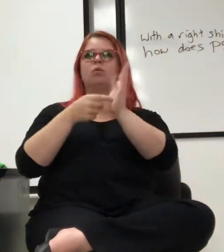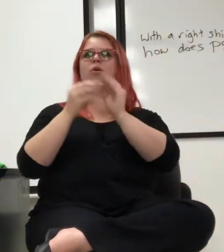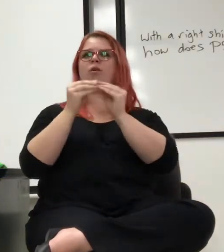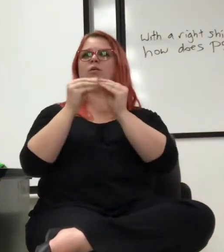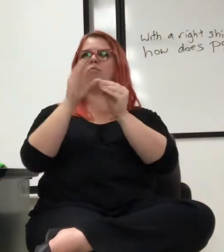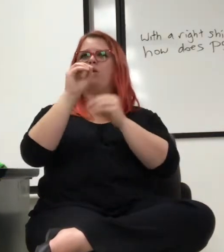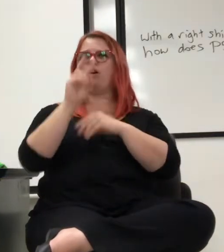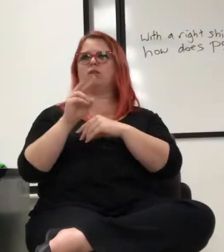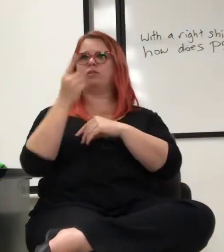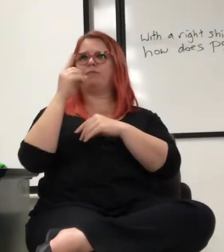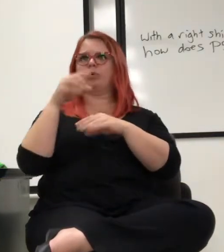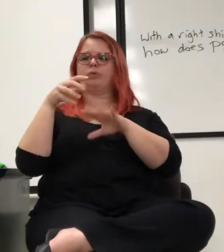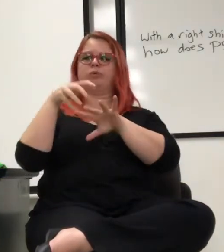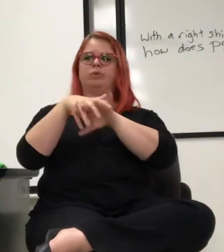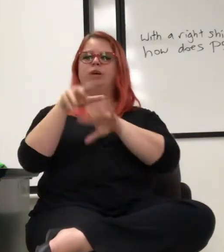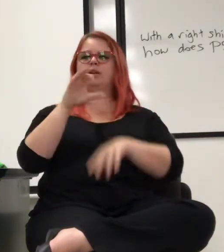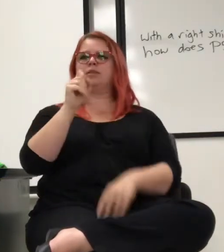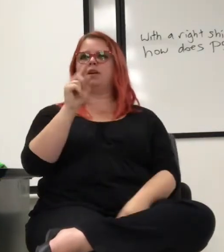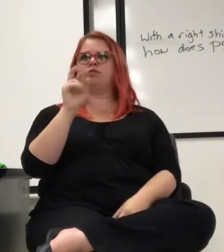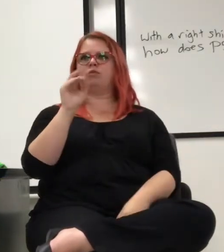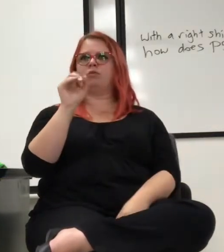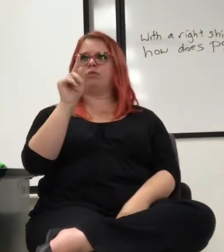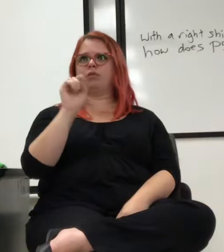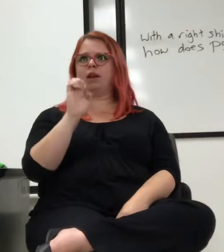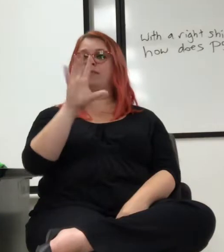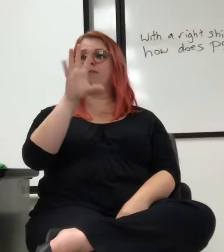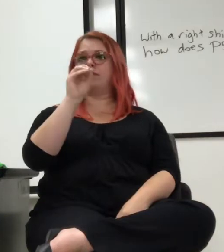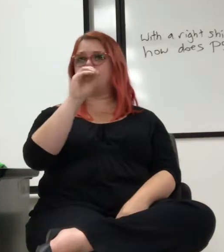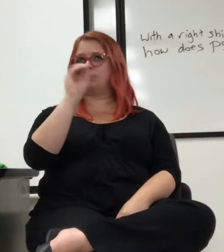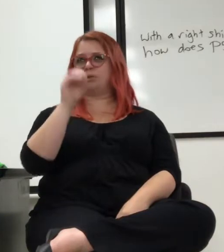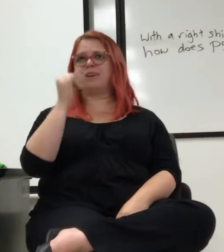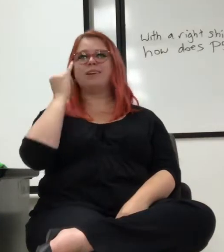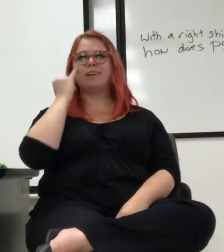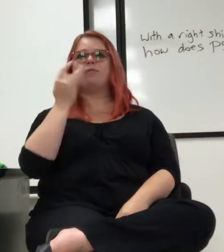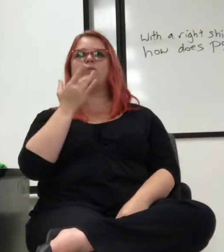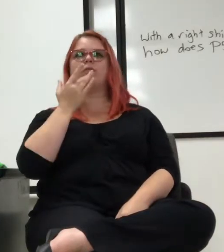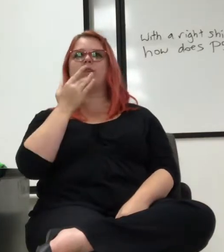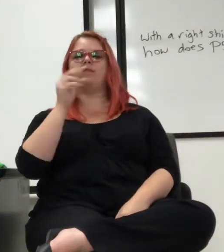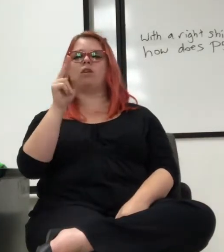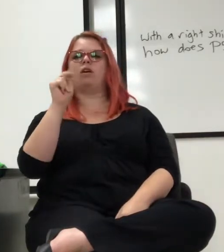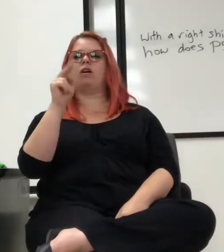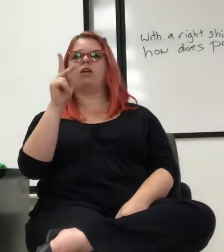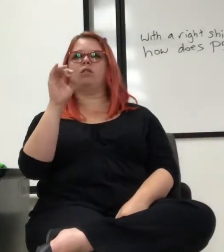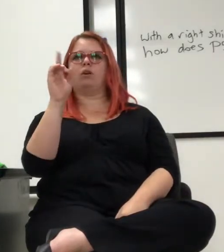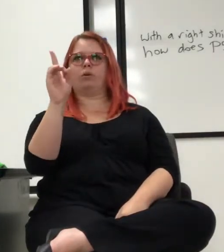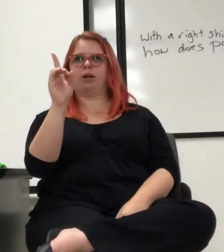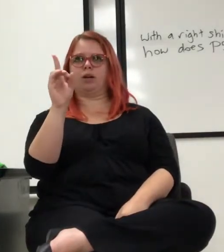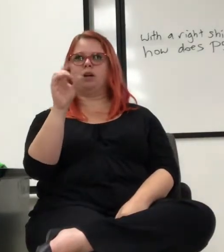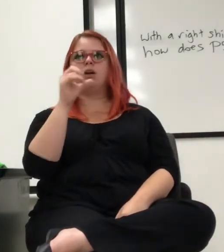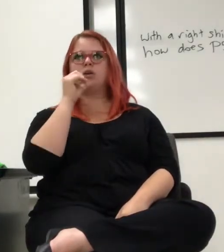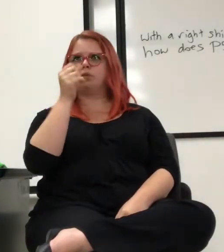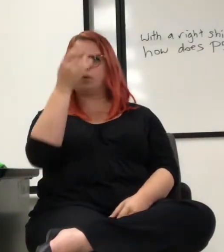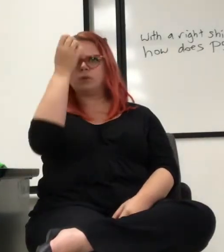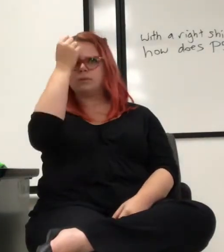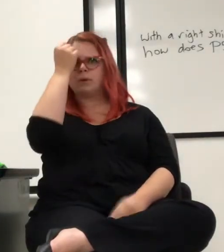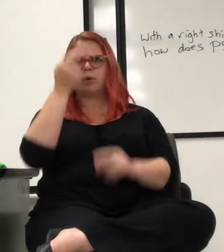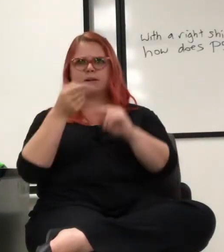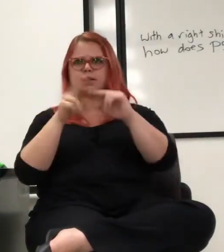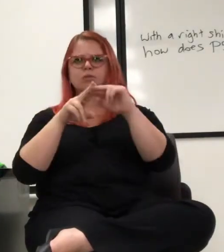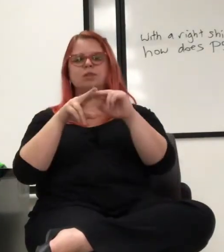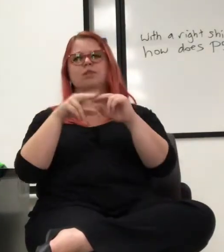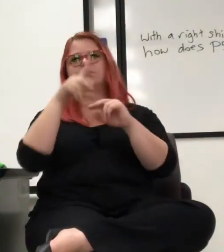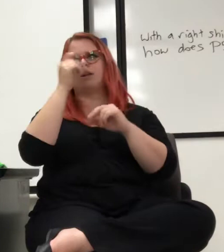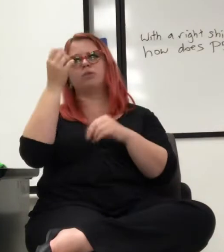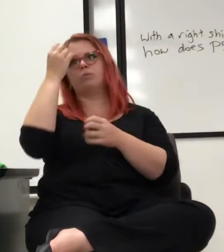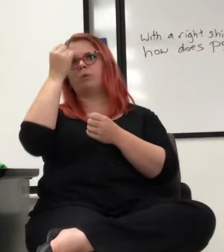at 50% if you favor unloading. That's the concept you gotta get straight in your head. Don't just memorize it increases. You'll misremember it and you